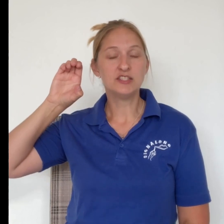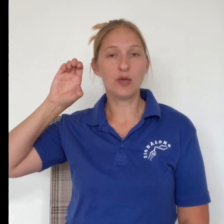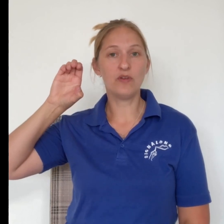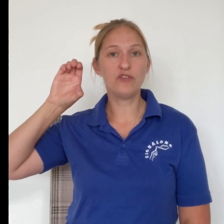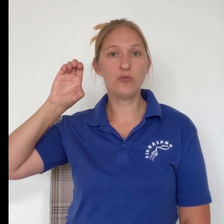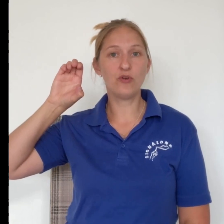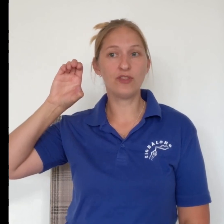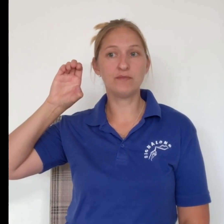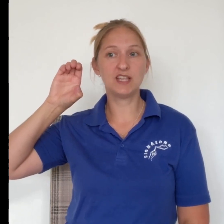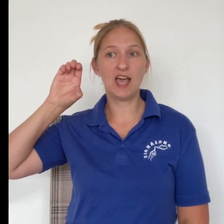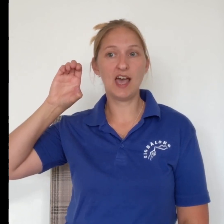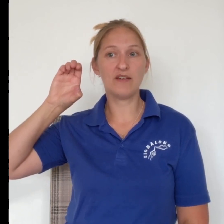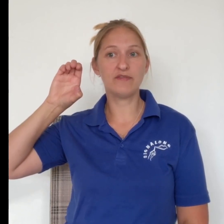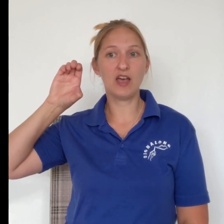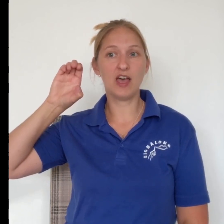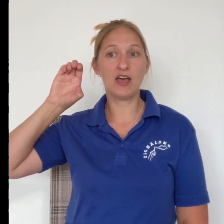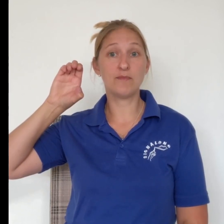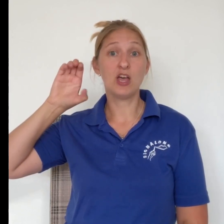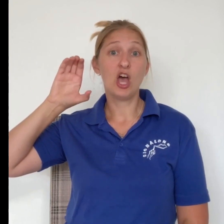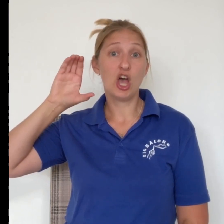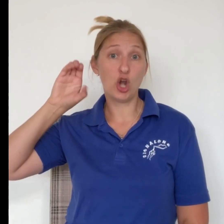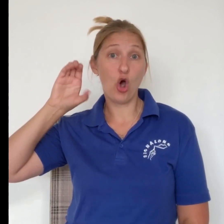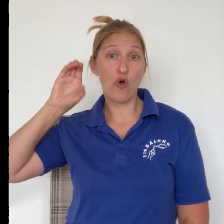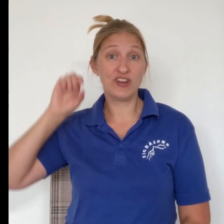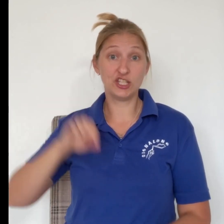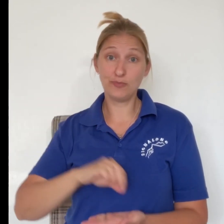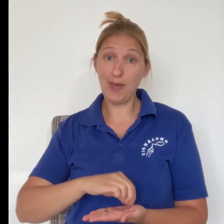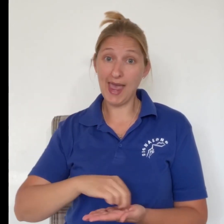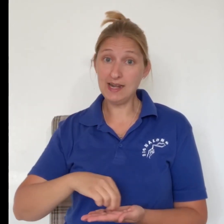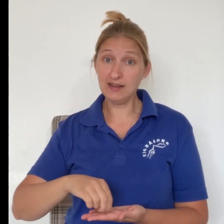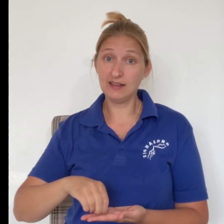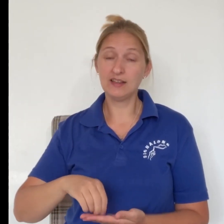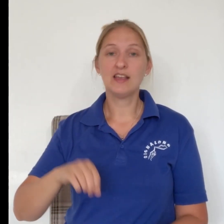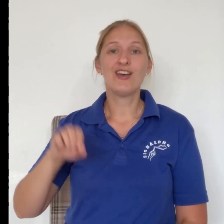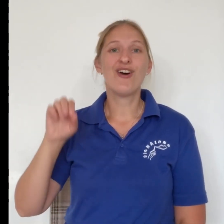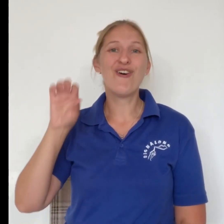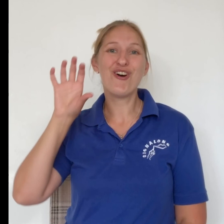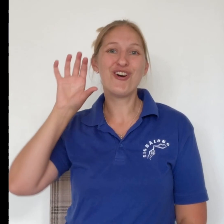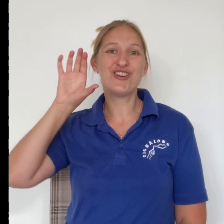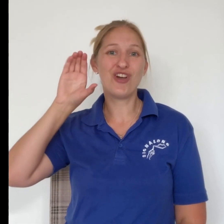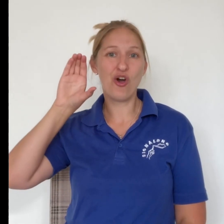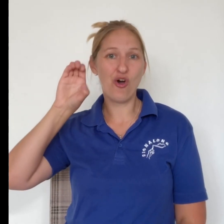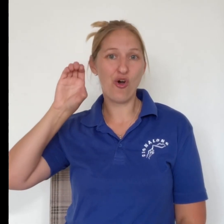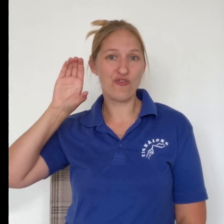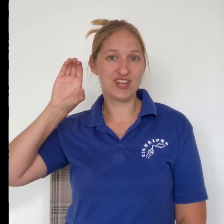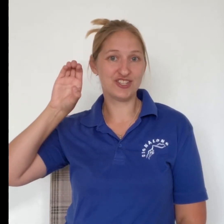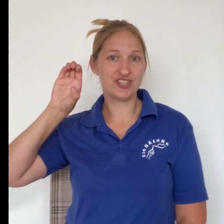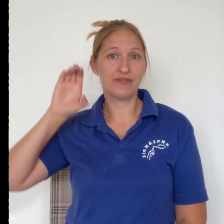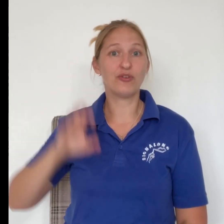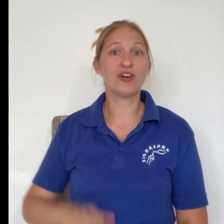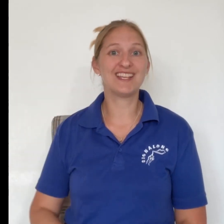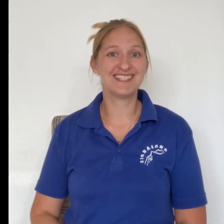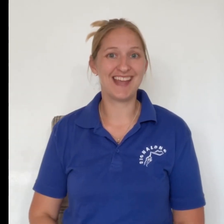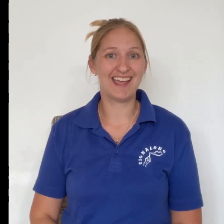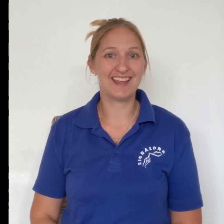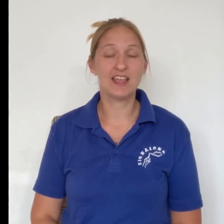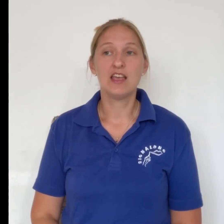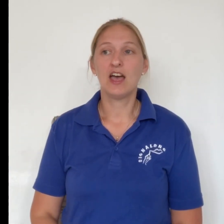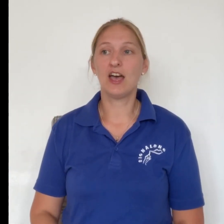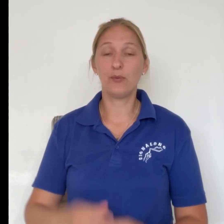if you want them to have an orange pen or an orange for a snack. We could